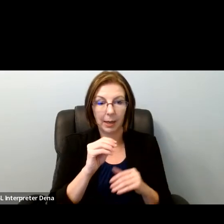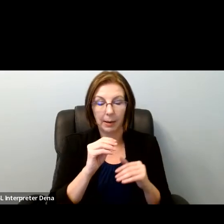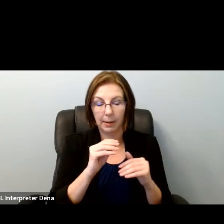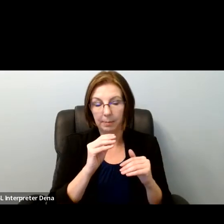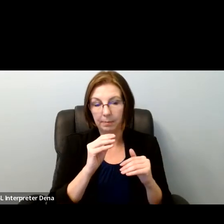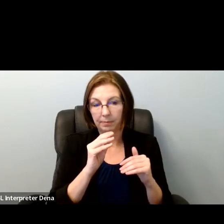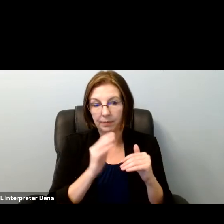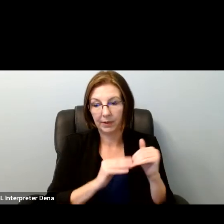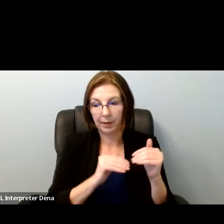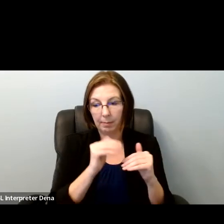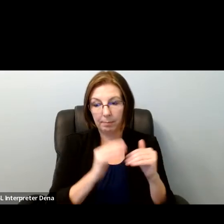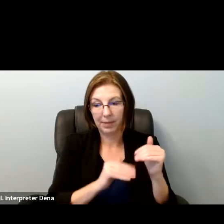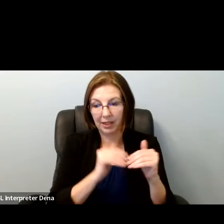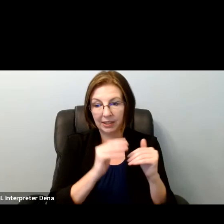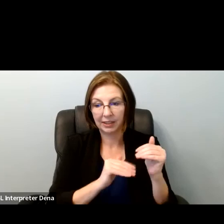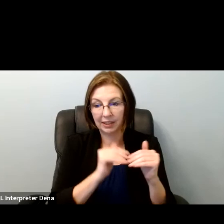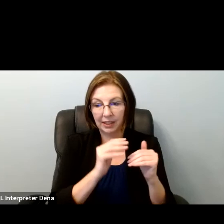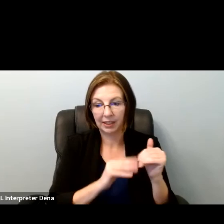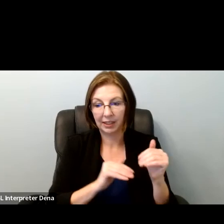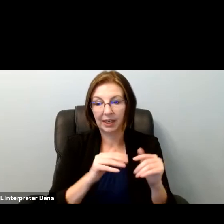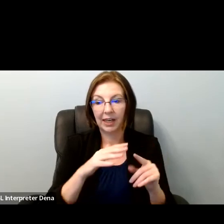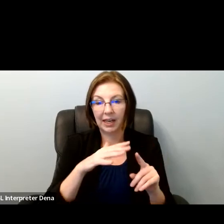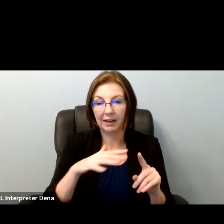webinars, and